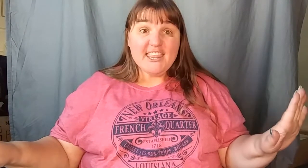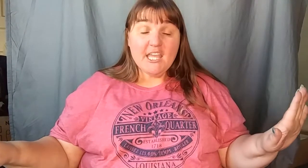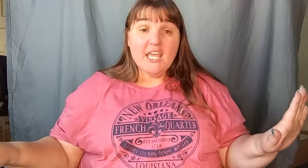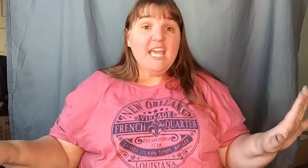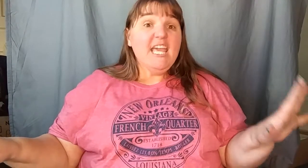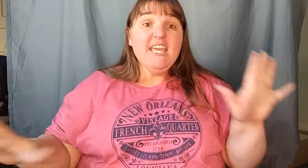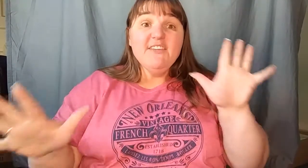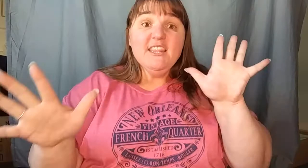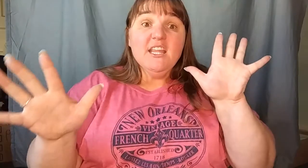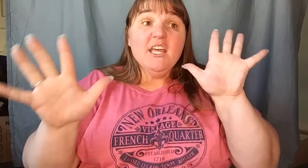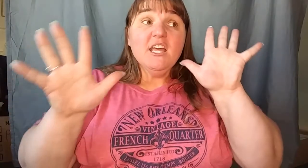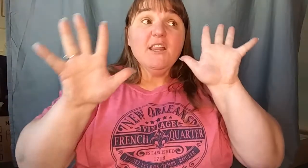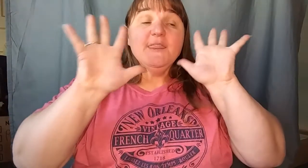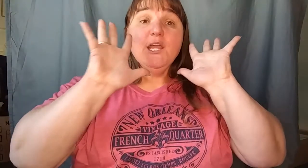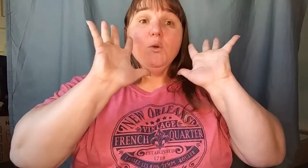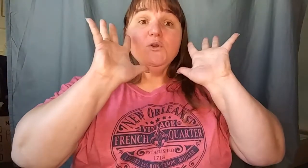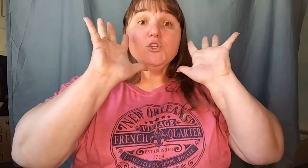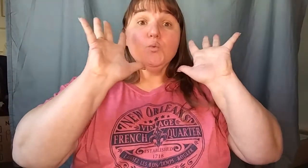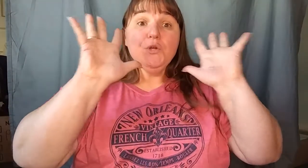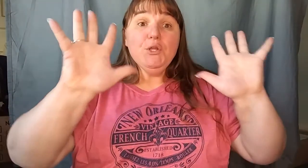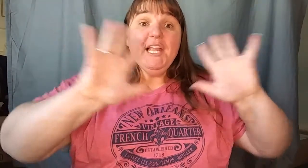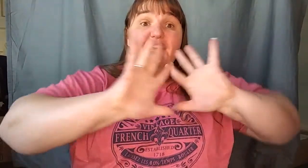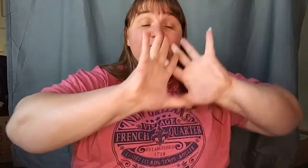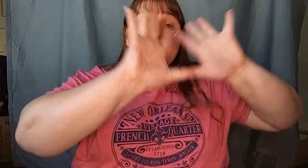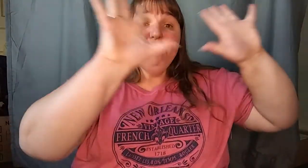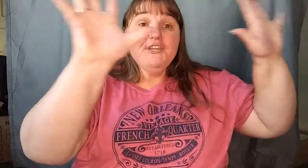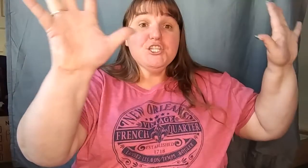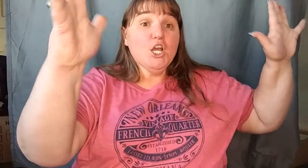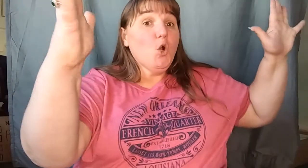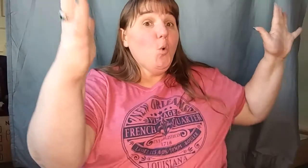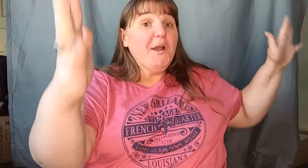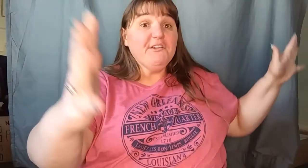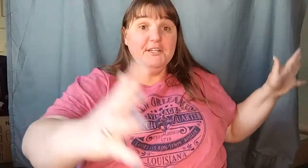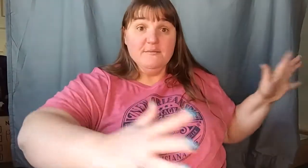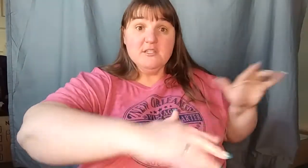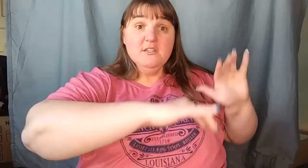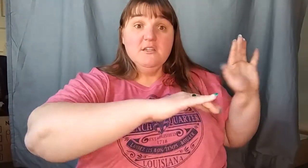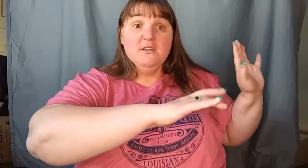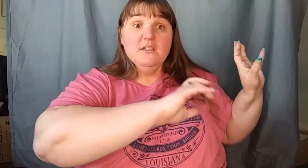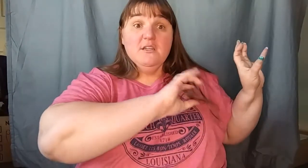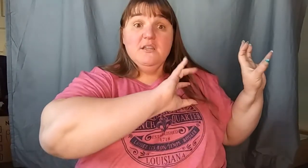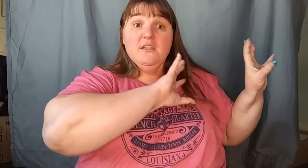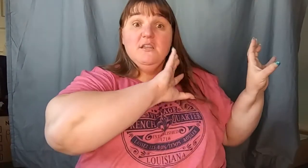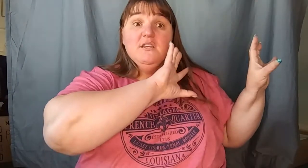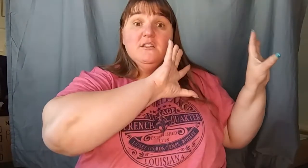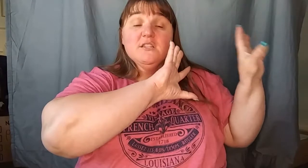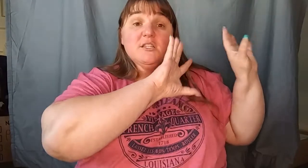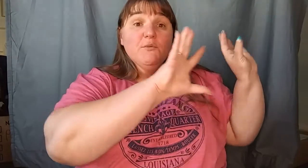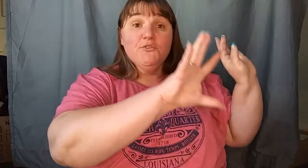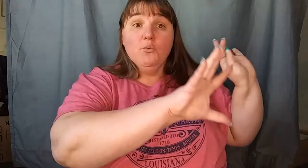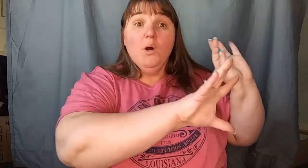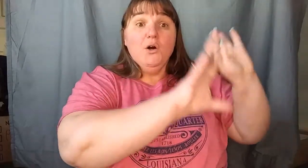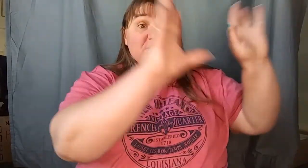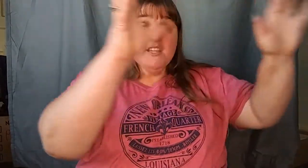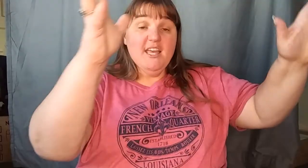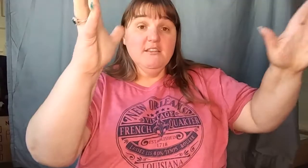Even there was real-life fish aquariums in some of the walls and